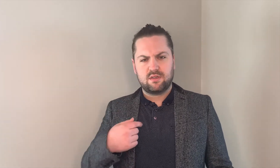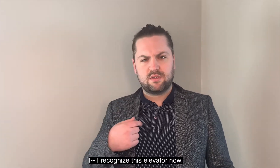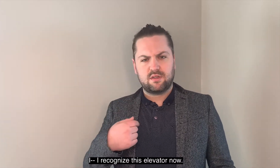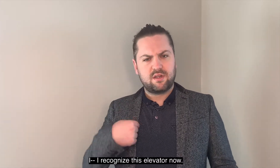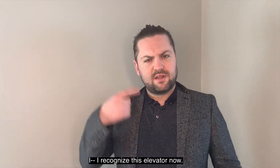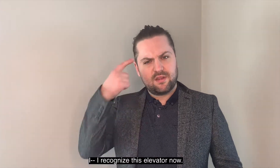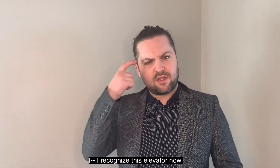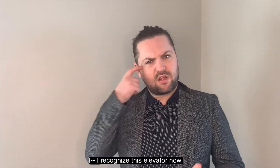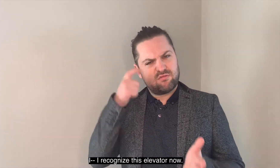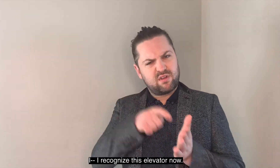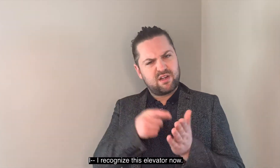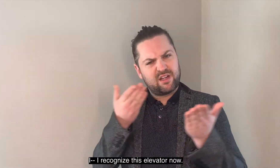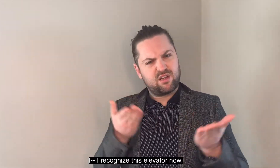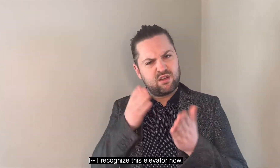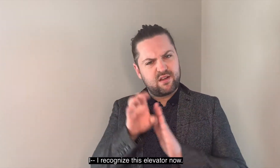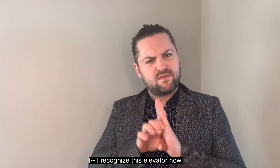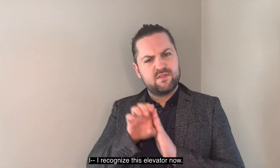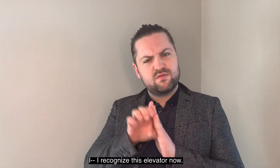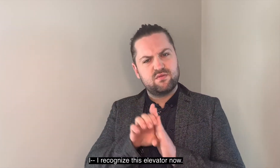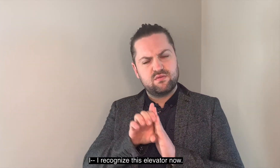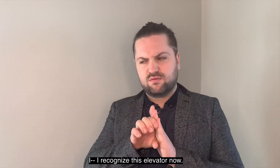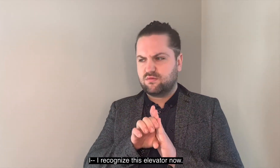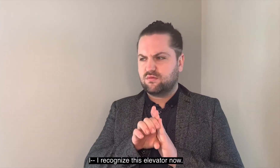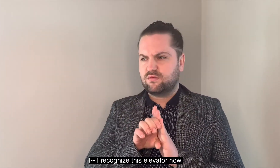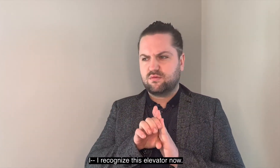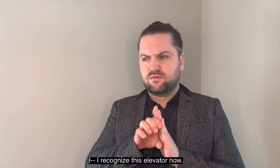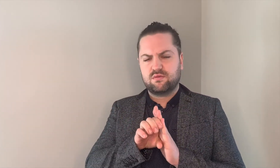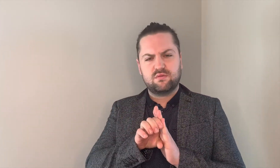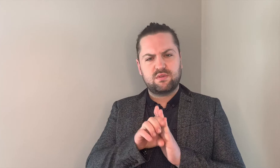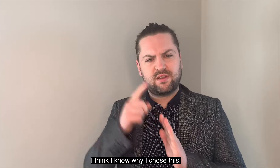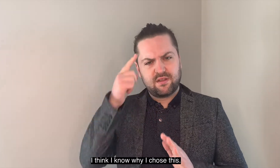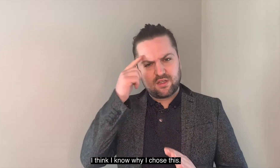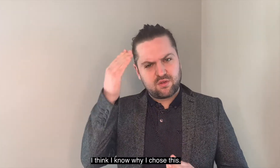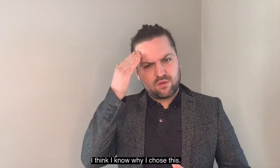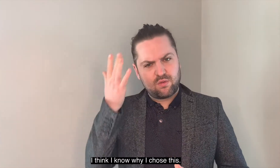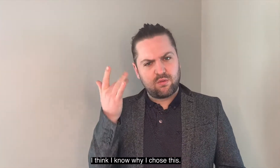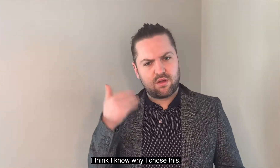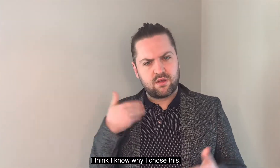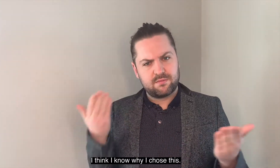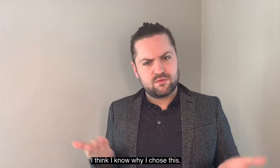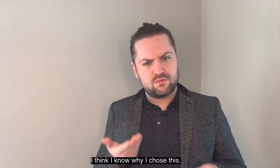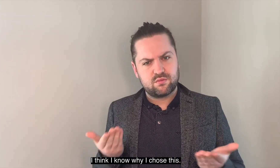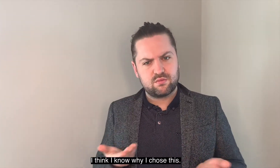I recognize this elevator now. I think I know why I chose this.